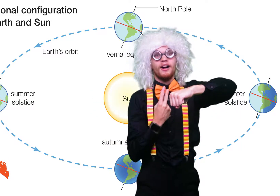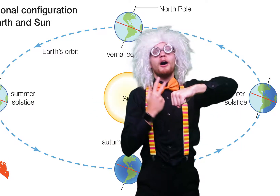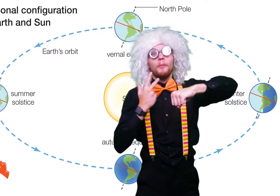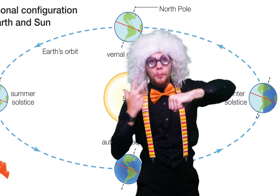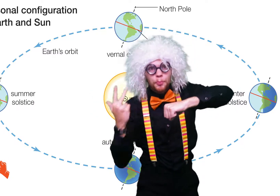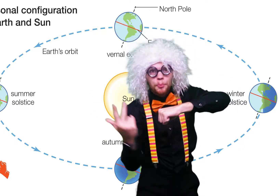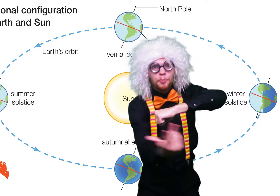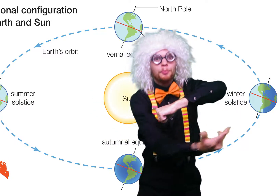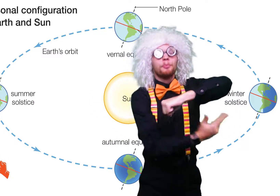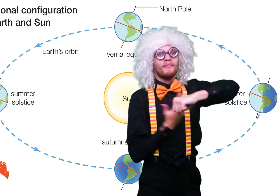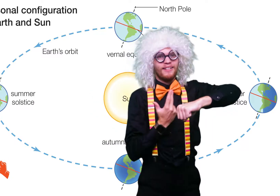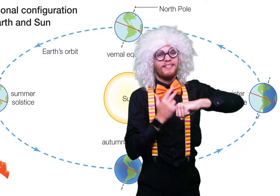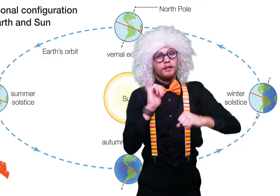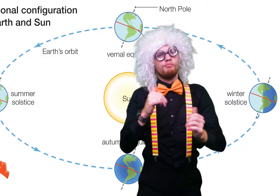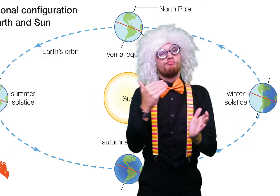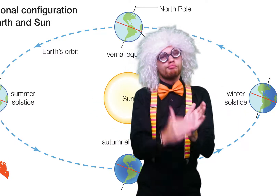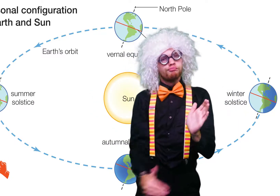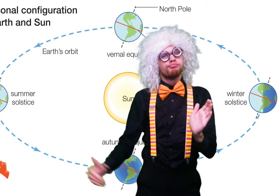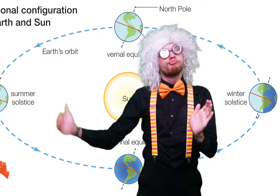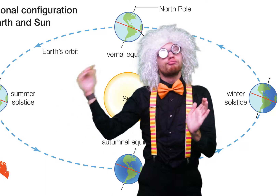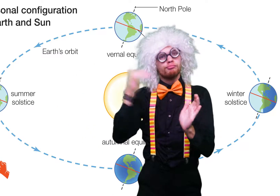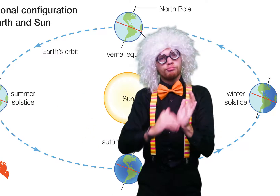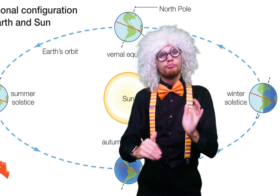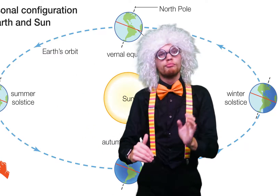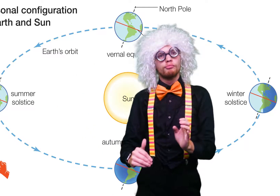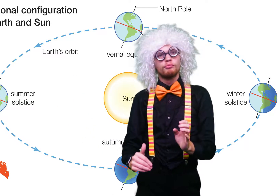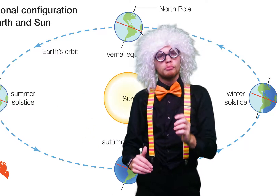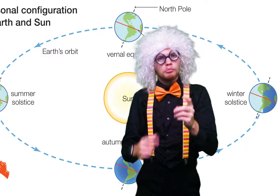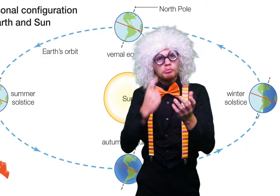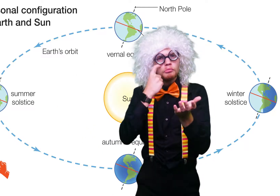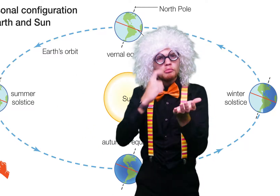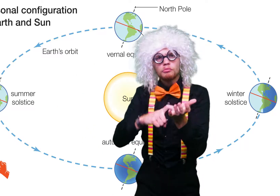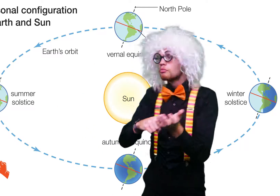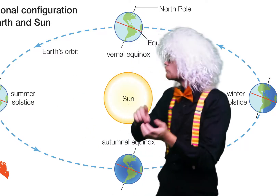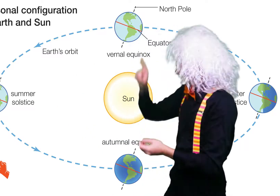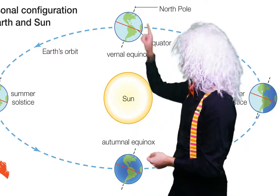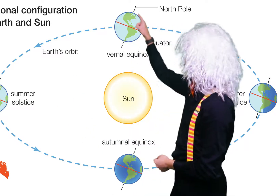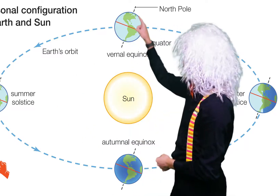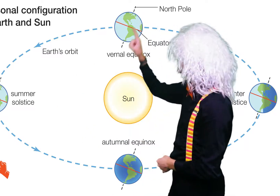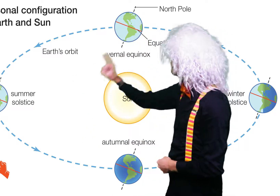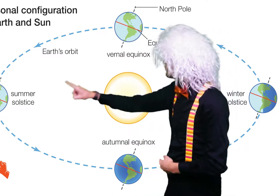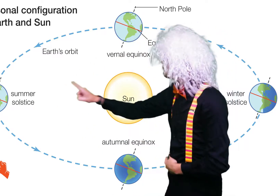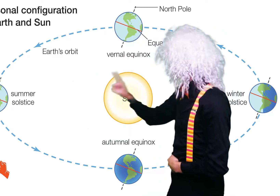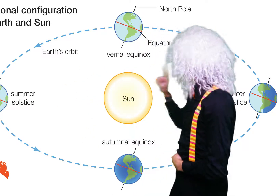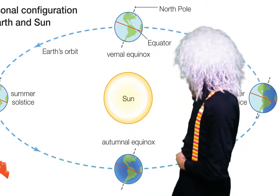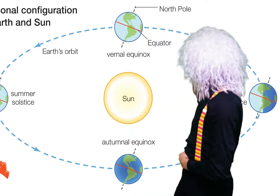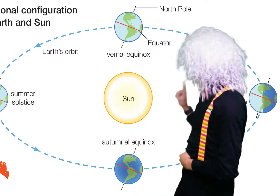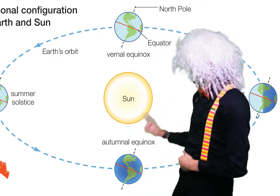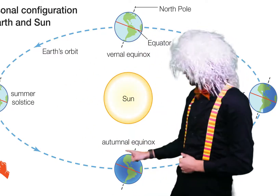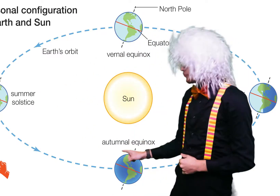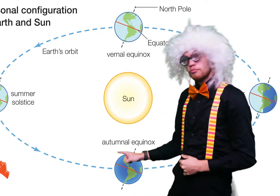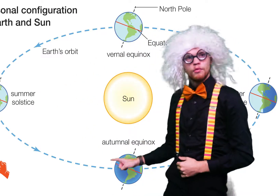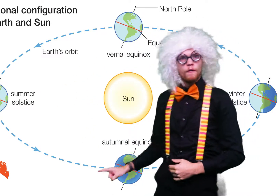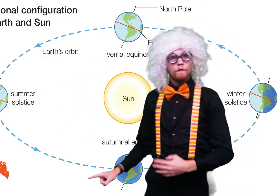that is 1 year. The Earth goes around and around, 1 year, 2 years, 3 years, and so on. It